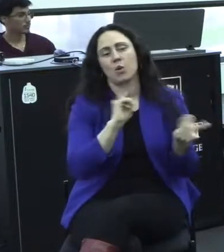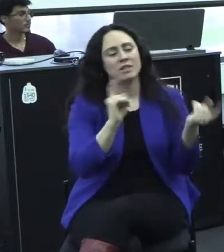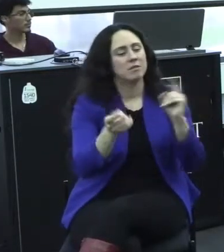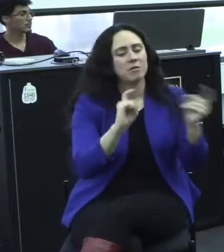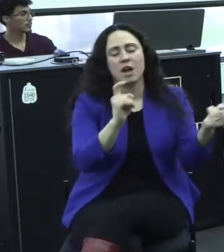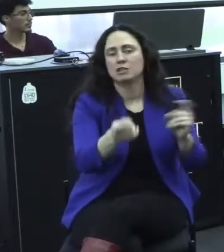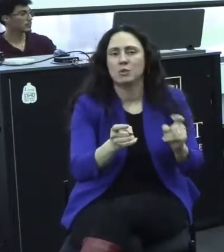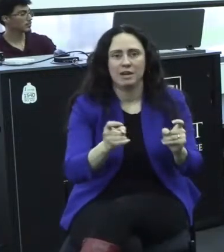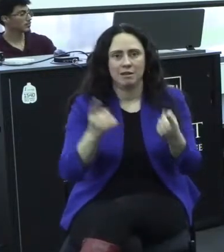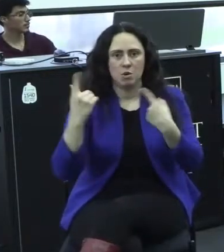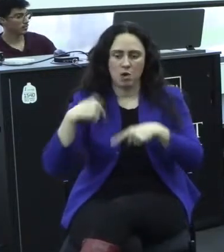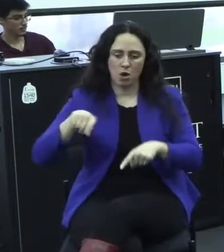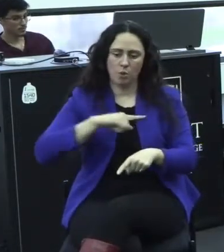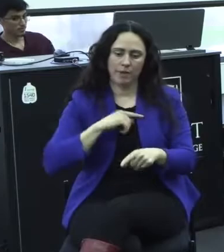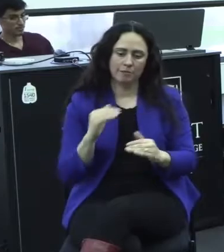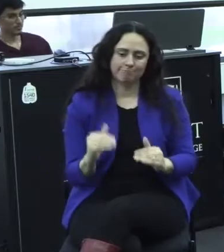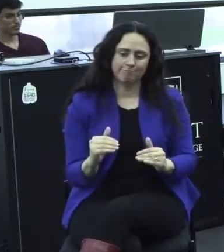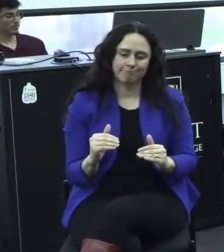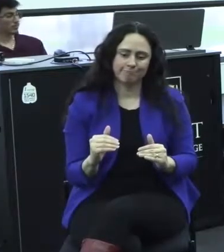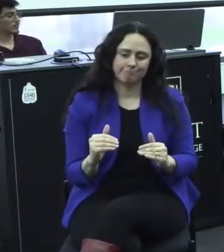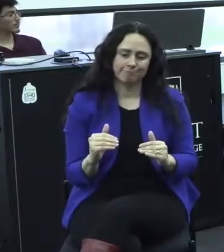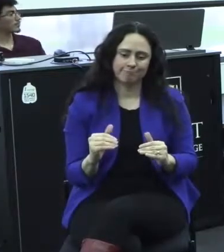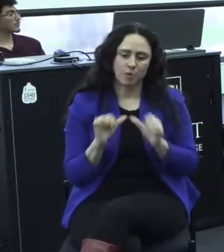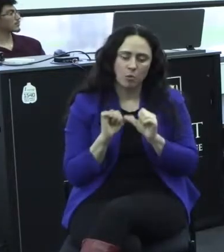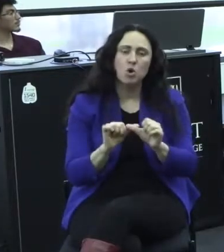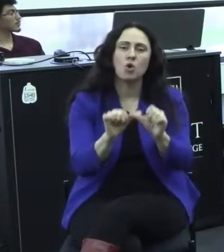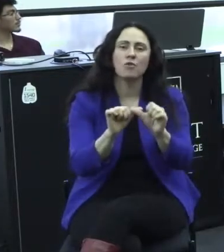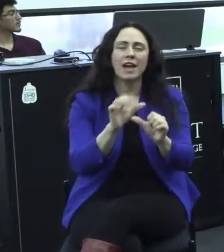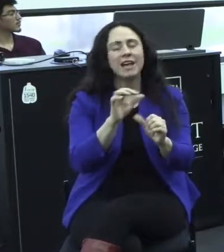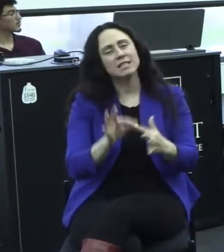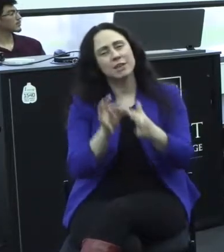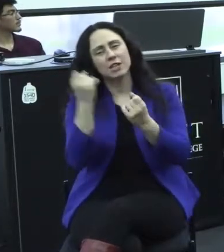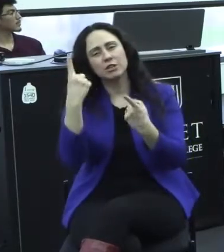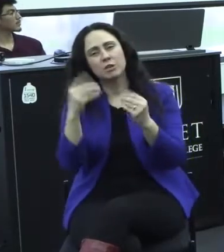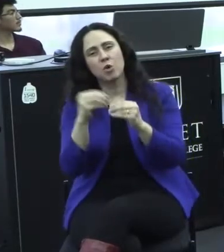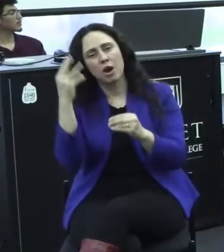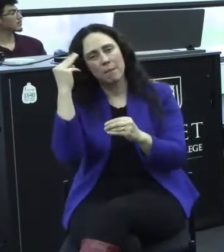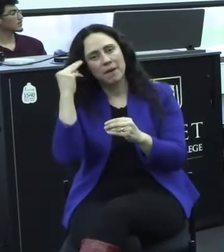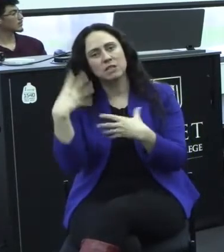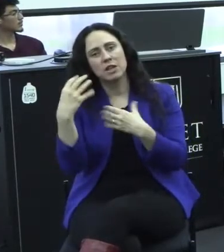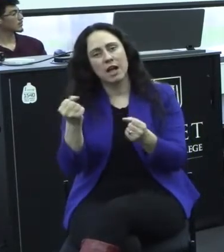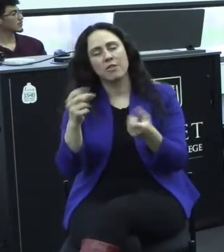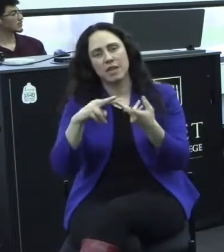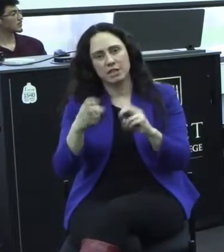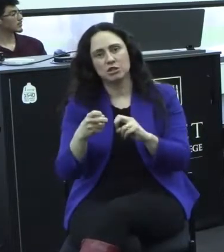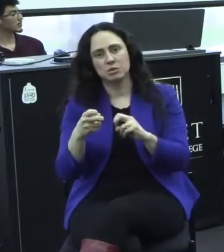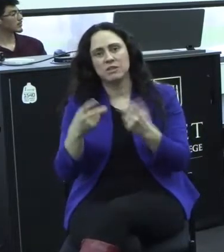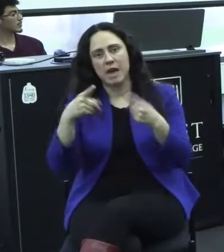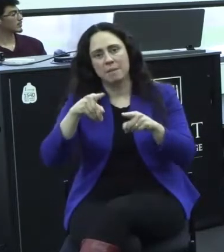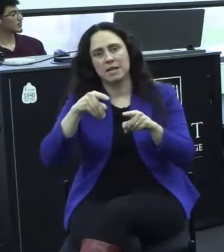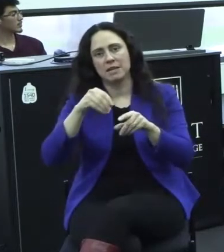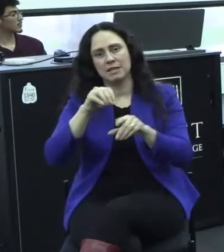as we kind of move, especially understanding more mental health issues going forward in society today.